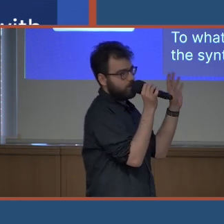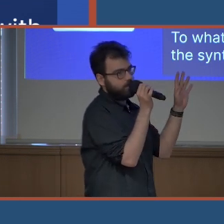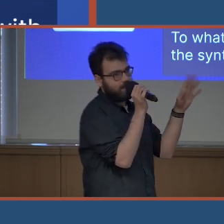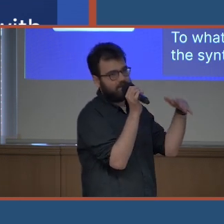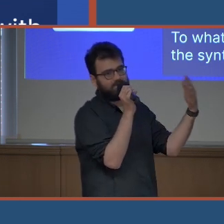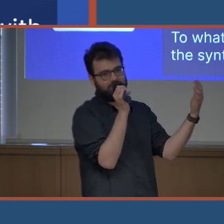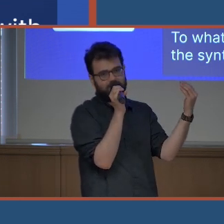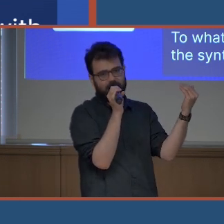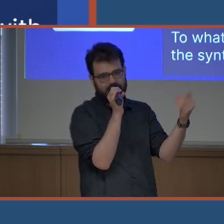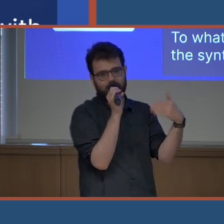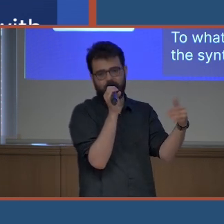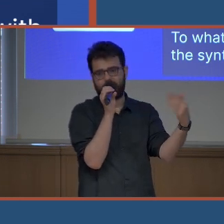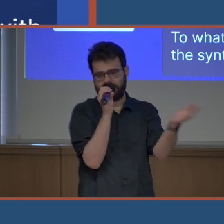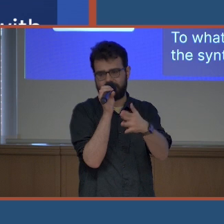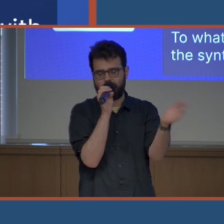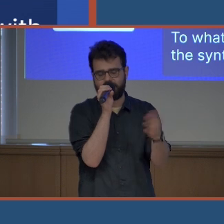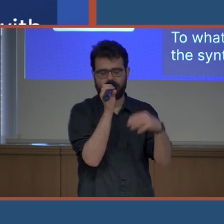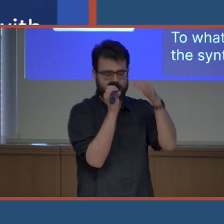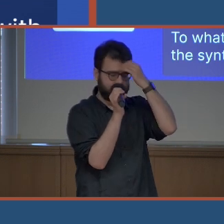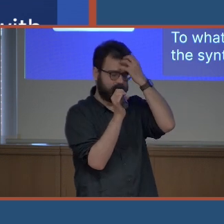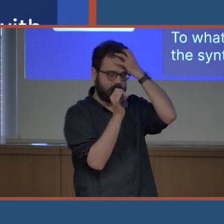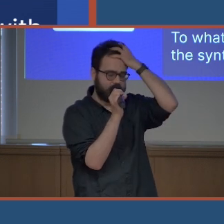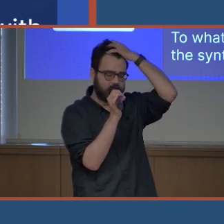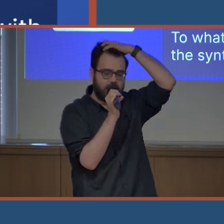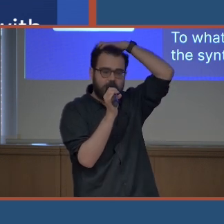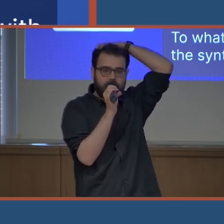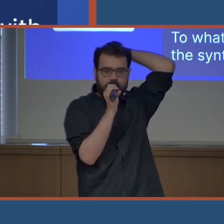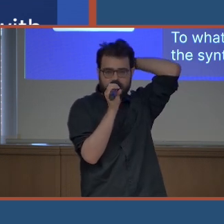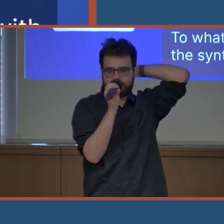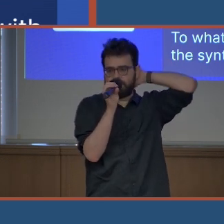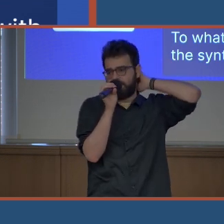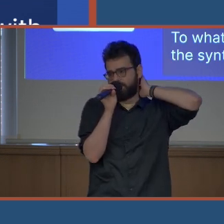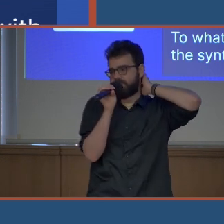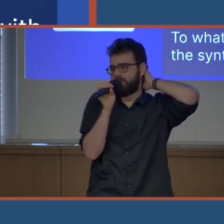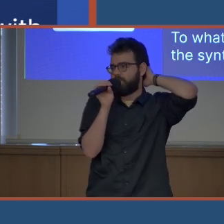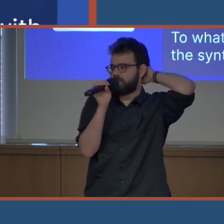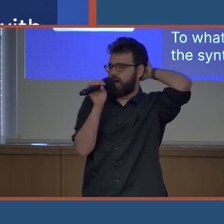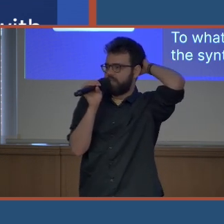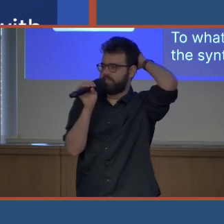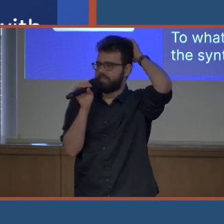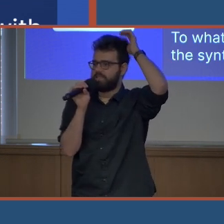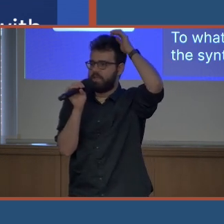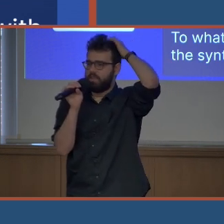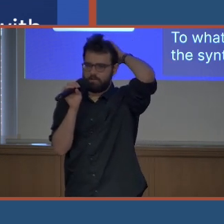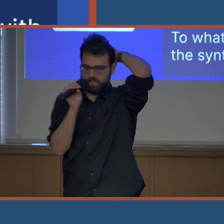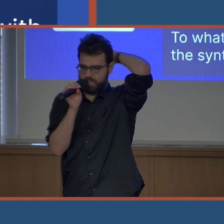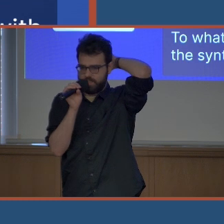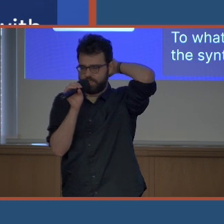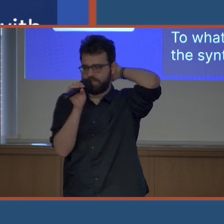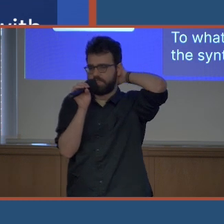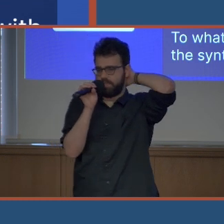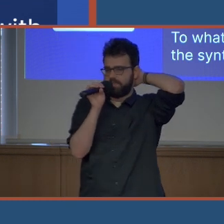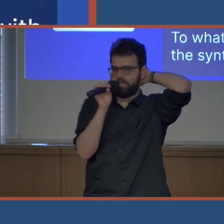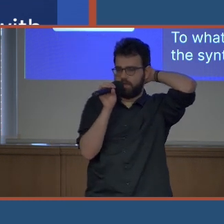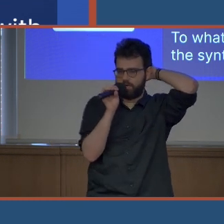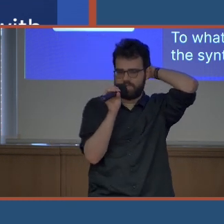There are now many borrowings from international sign in the native sign languages, which causes a lot of